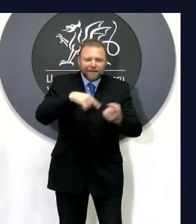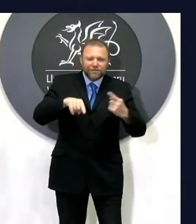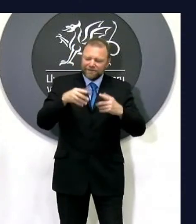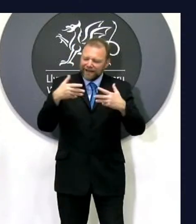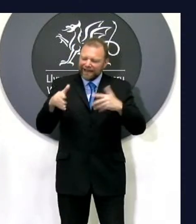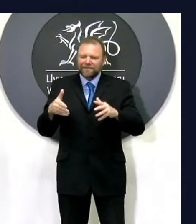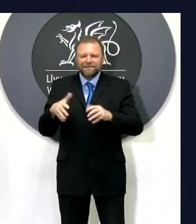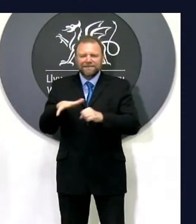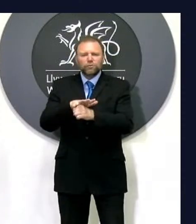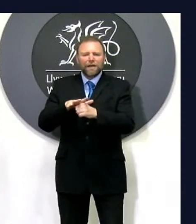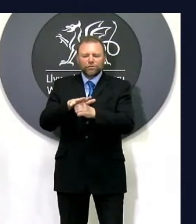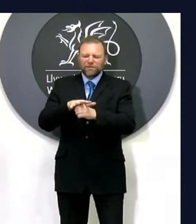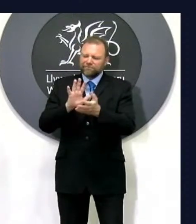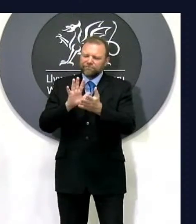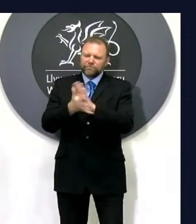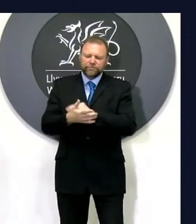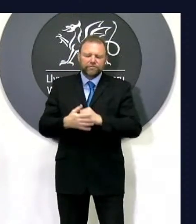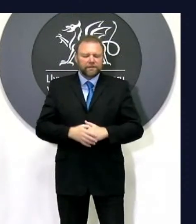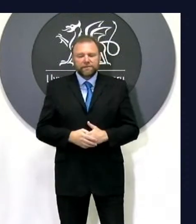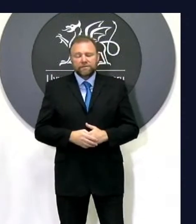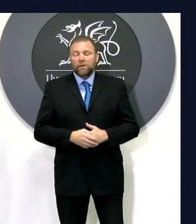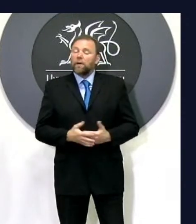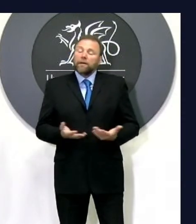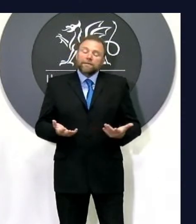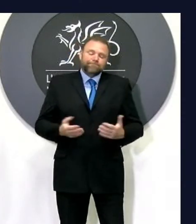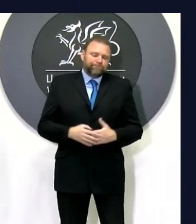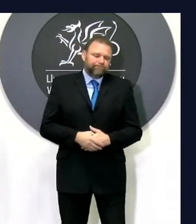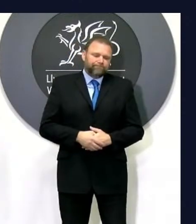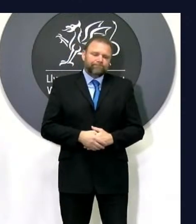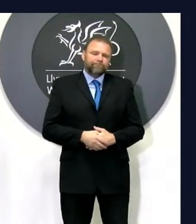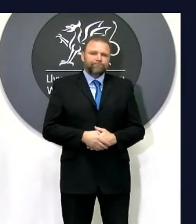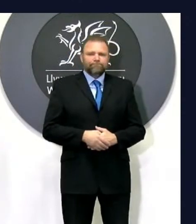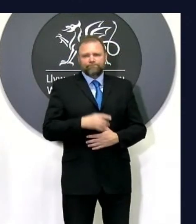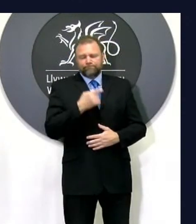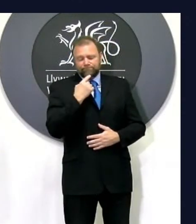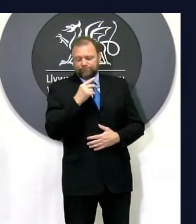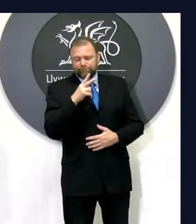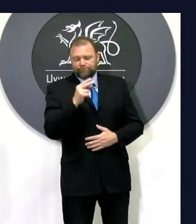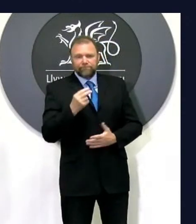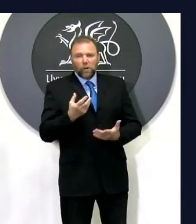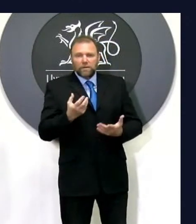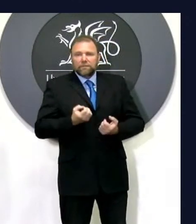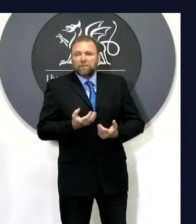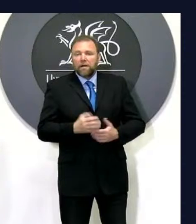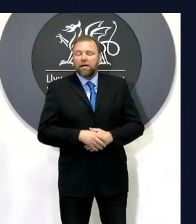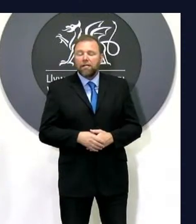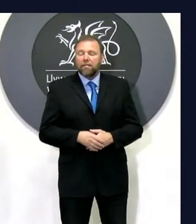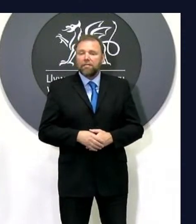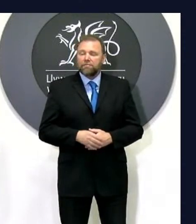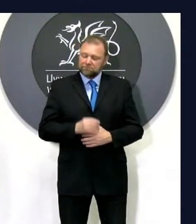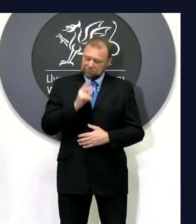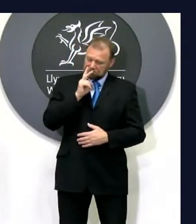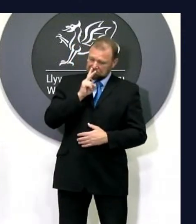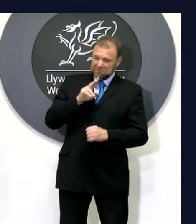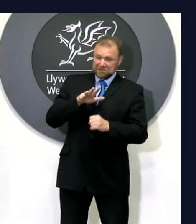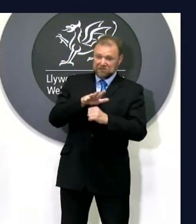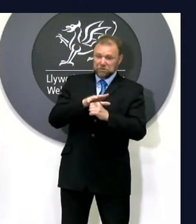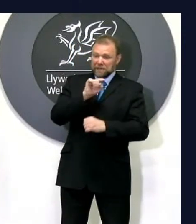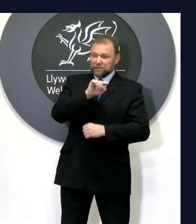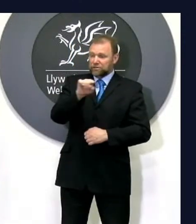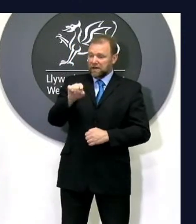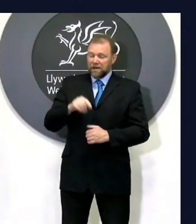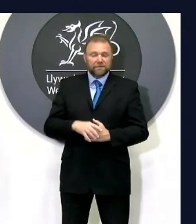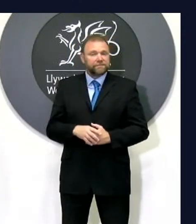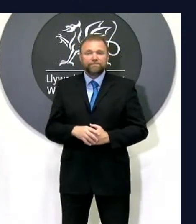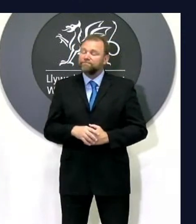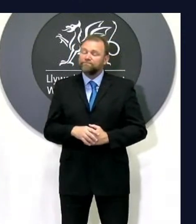behind them. And I simply said it's not acceptable to see those scenes. It's not acceptable